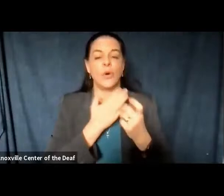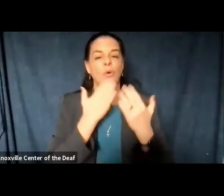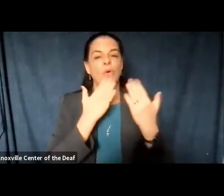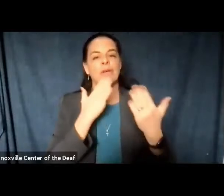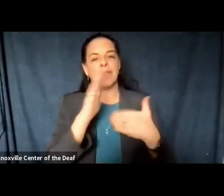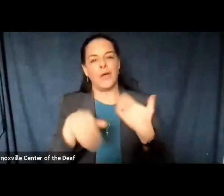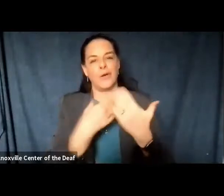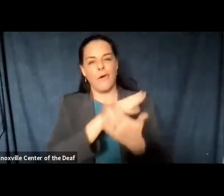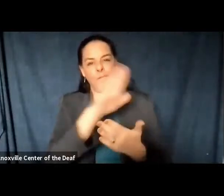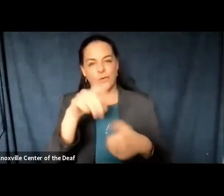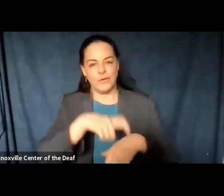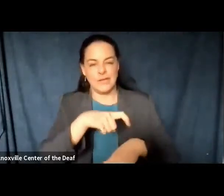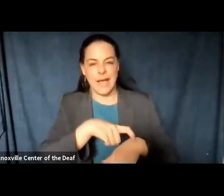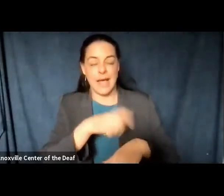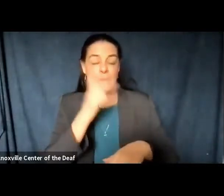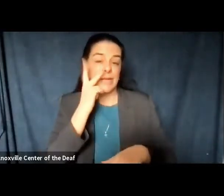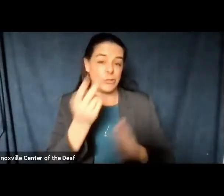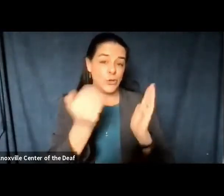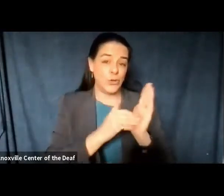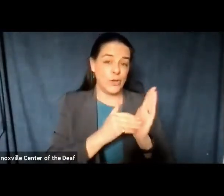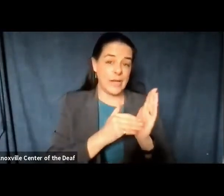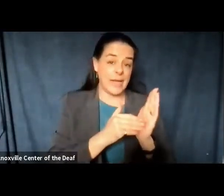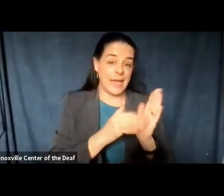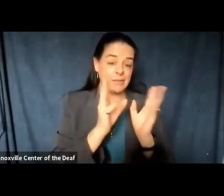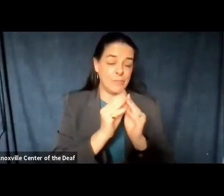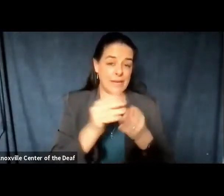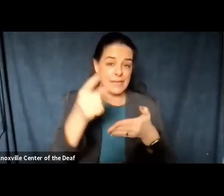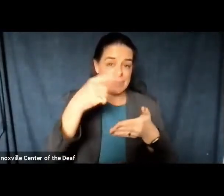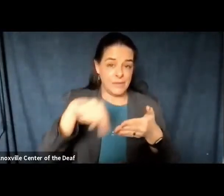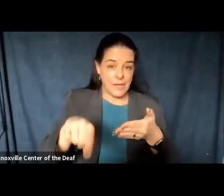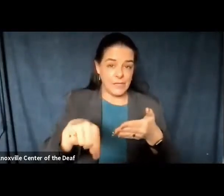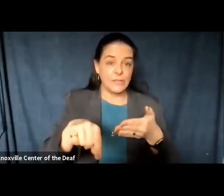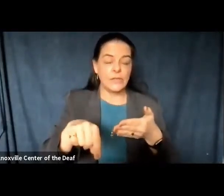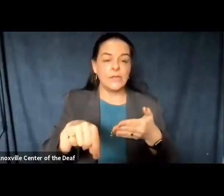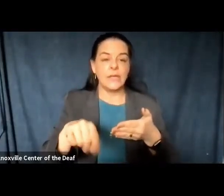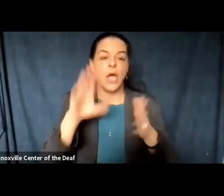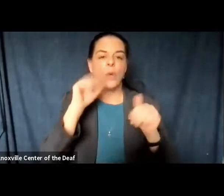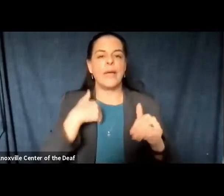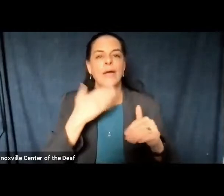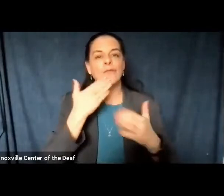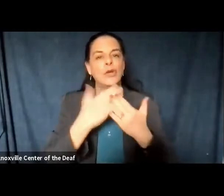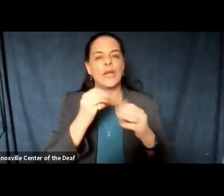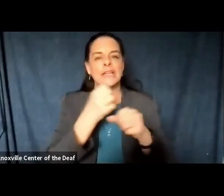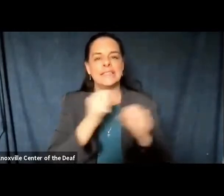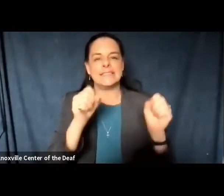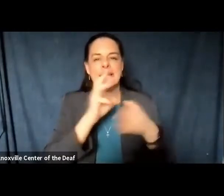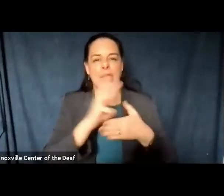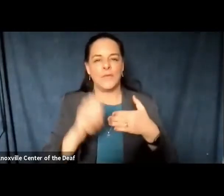you all for your time. We will see you again for our briefing next week. We hope you have a good and safe weekend.